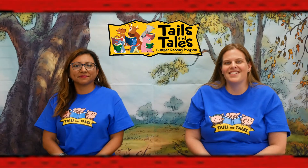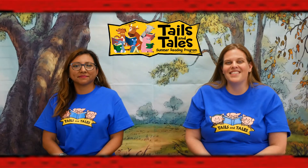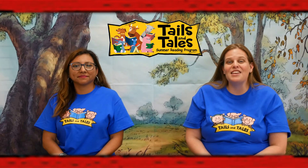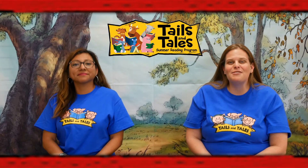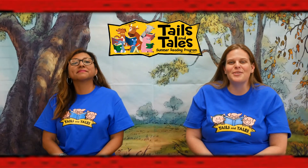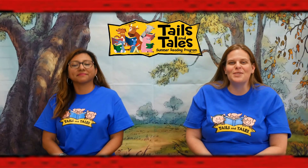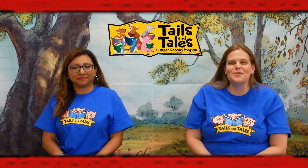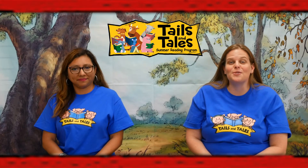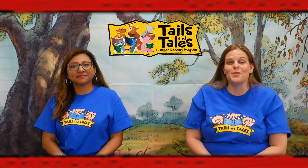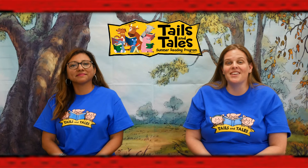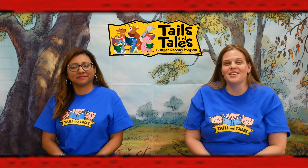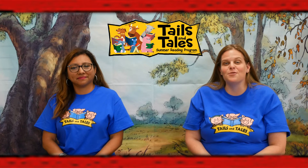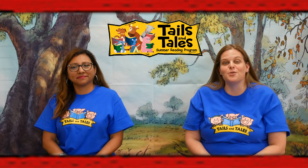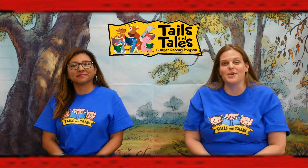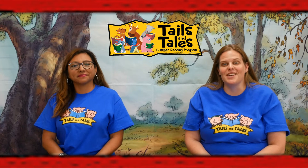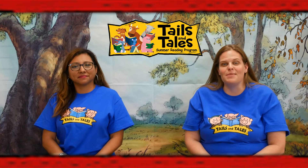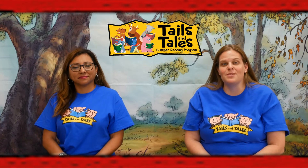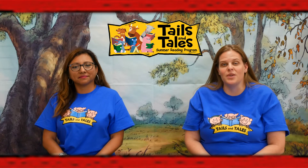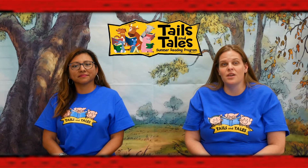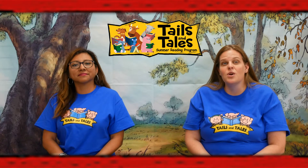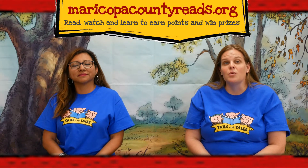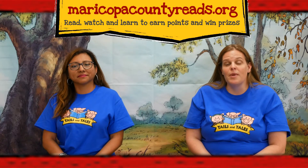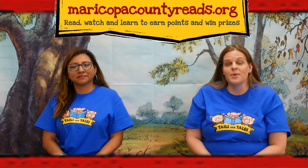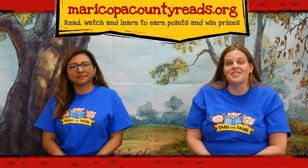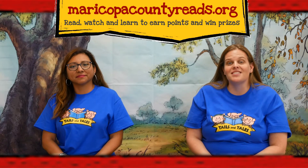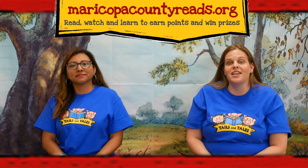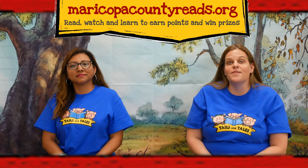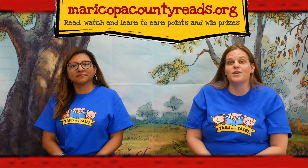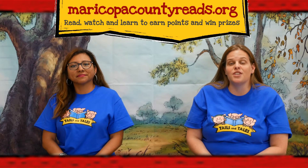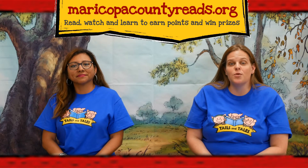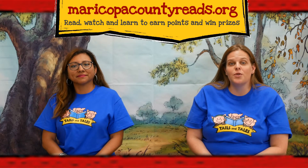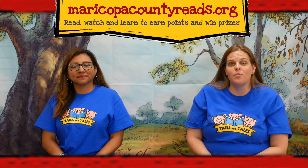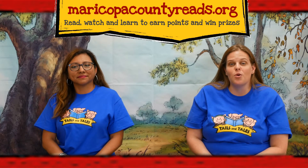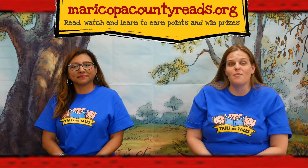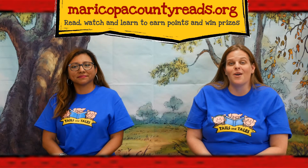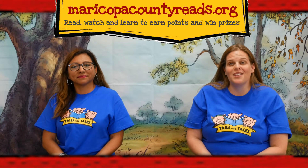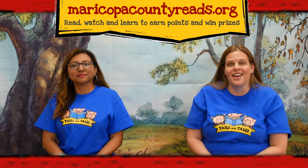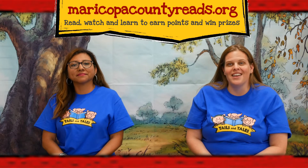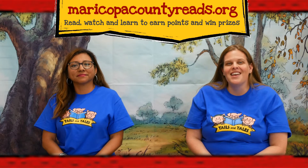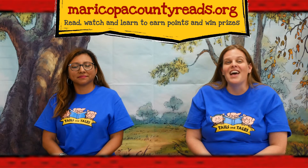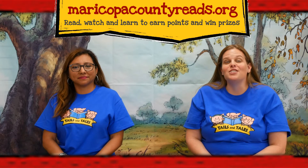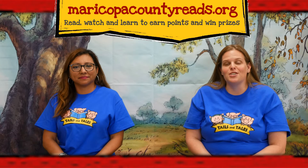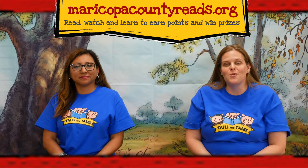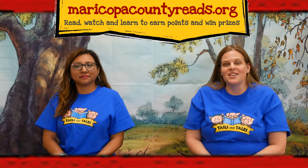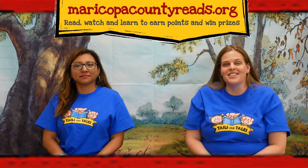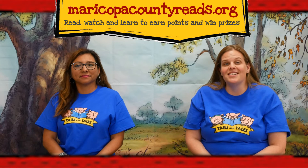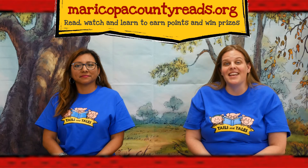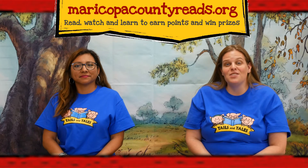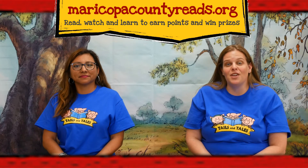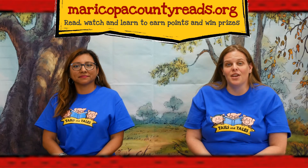Thank you so much for joining us for Storytime this week. Remember to sign up for the summer reading program online, and just for watching today's video, if